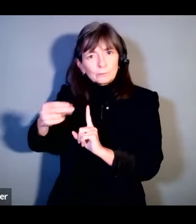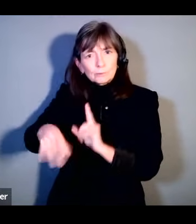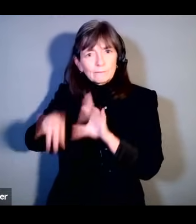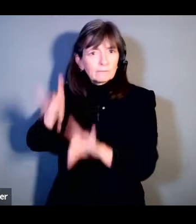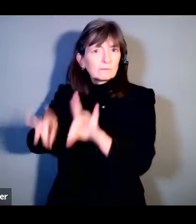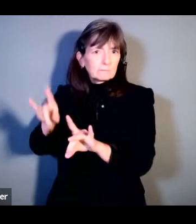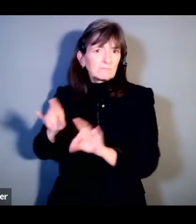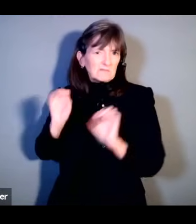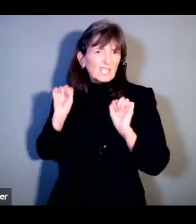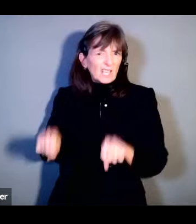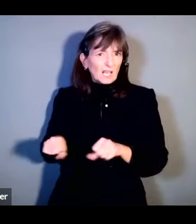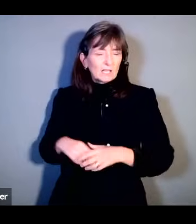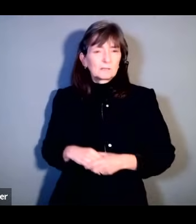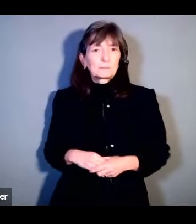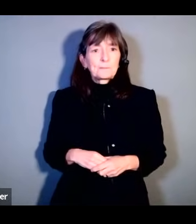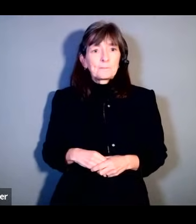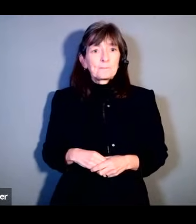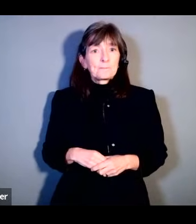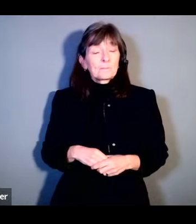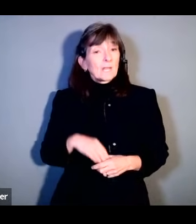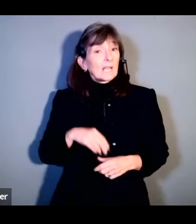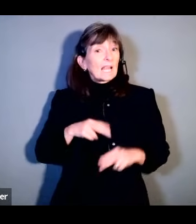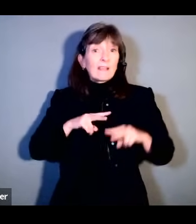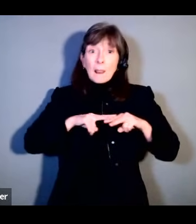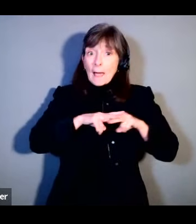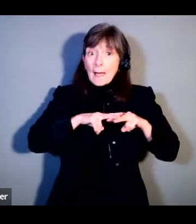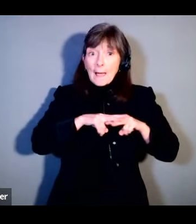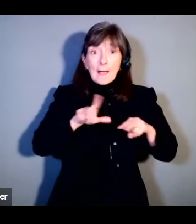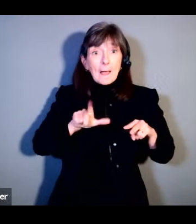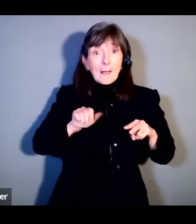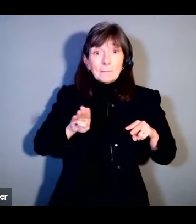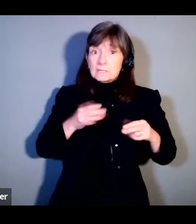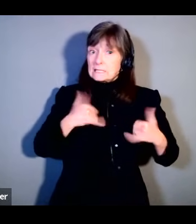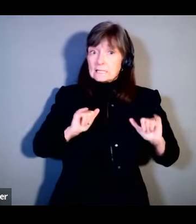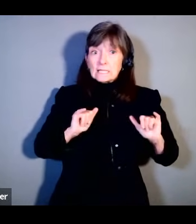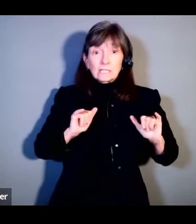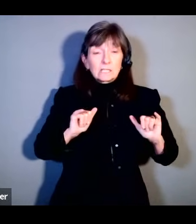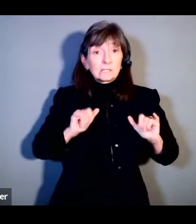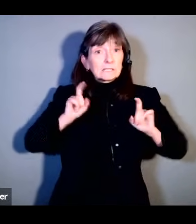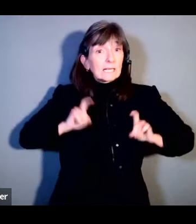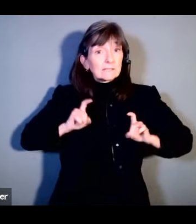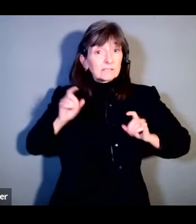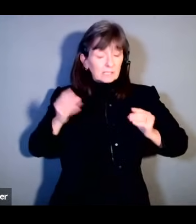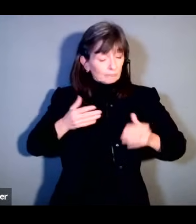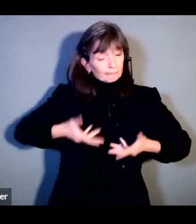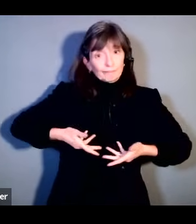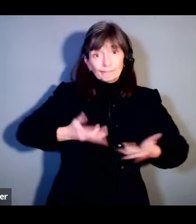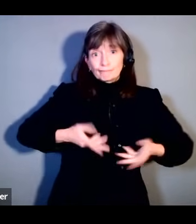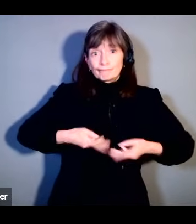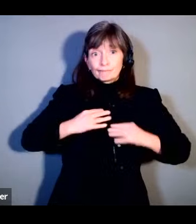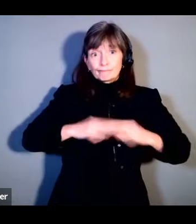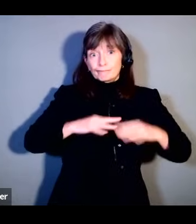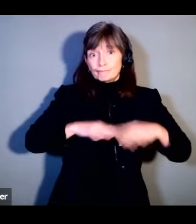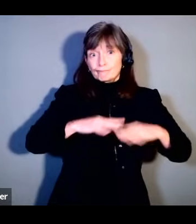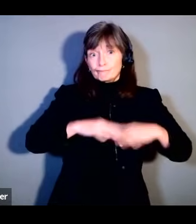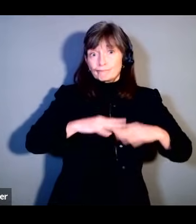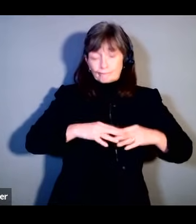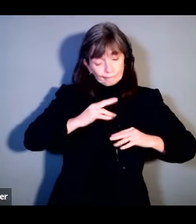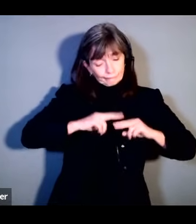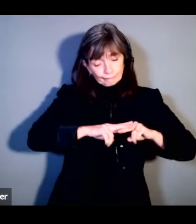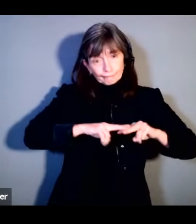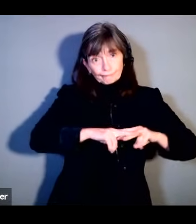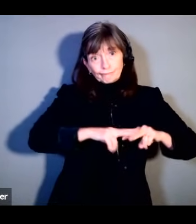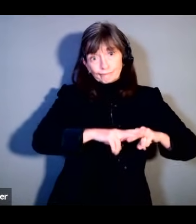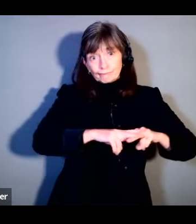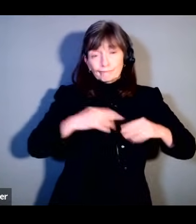that. And the lab is still able to process samples at the rate that they have been.